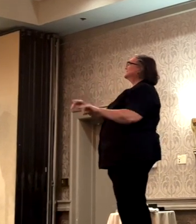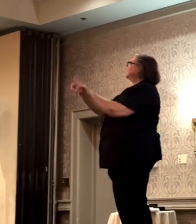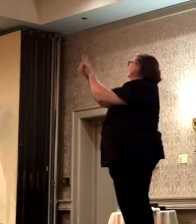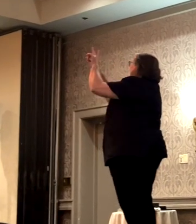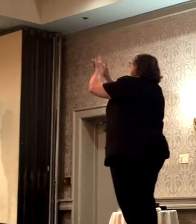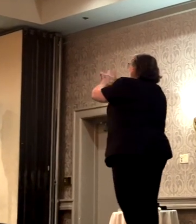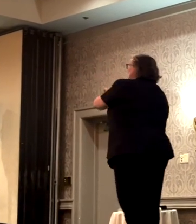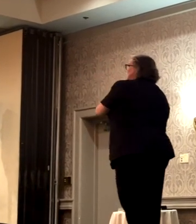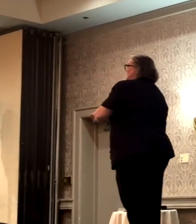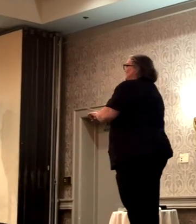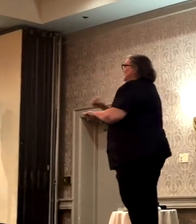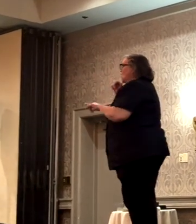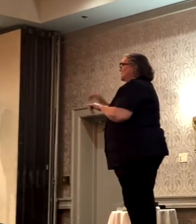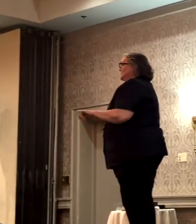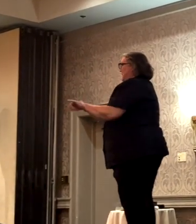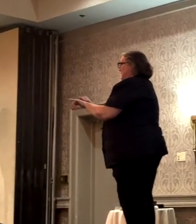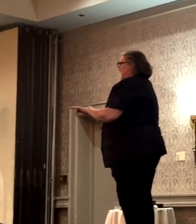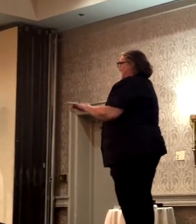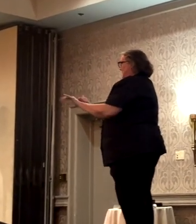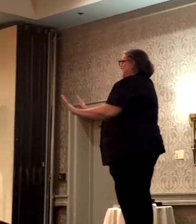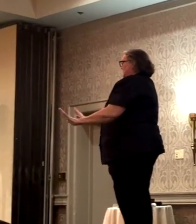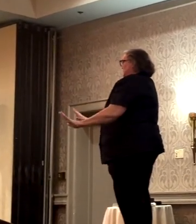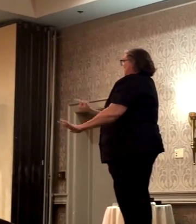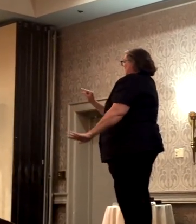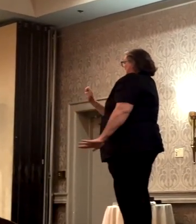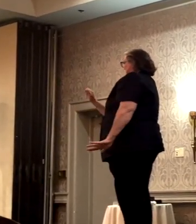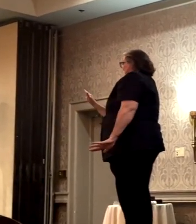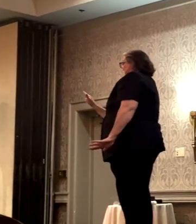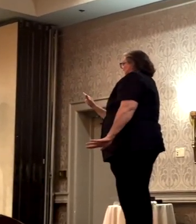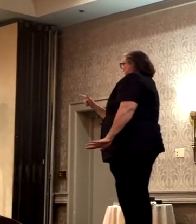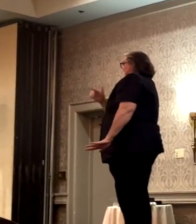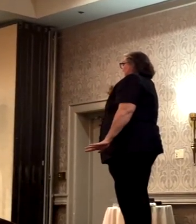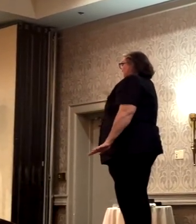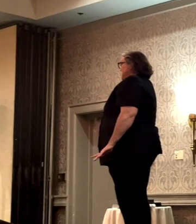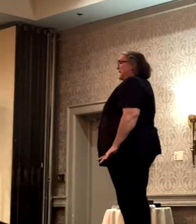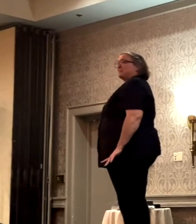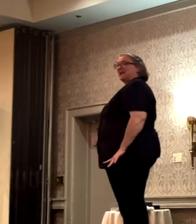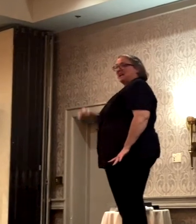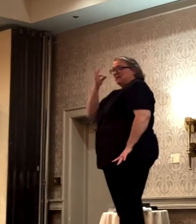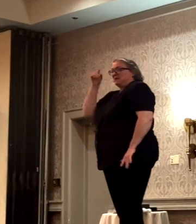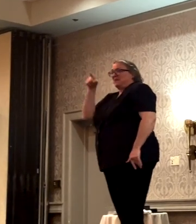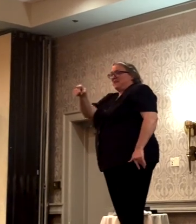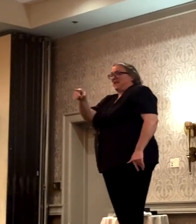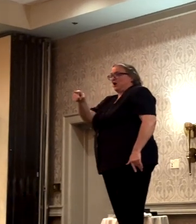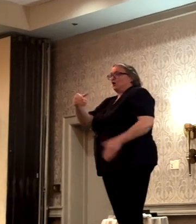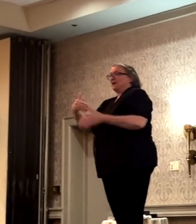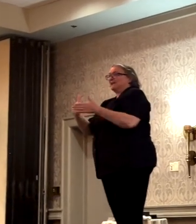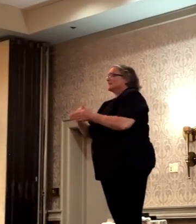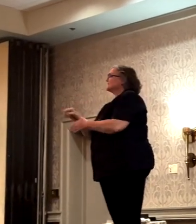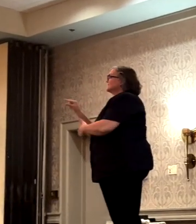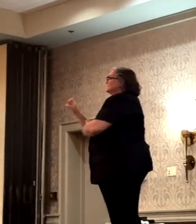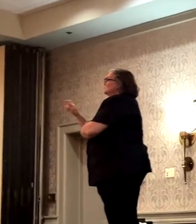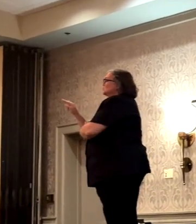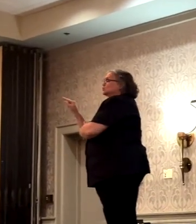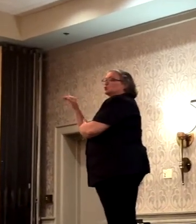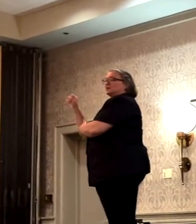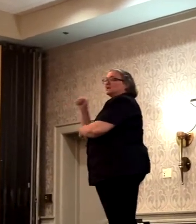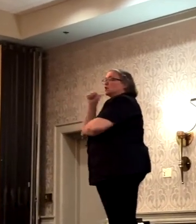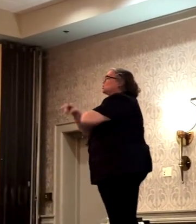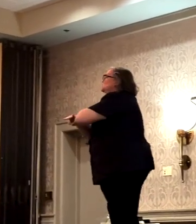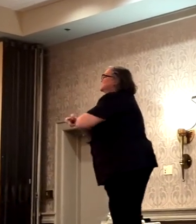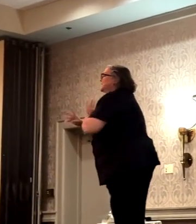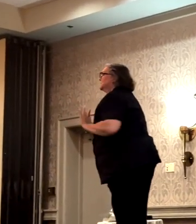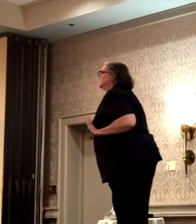lot. And I just want to say, Gil, my handbag is right over there, Mr. Georgie. Don't take